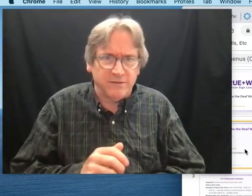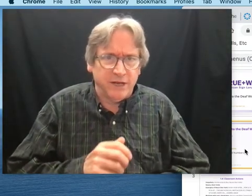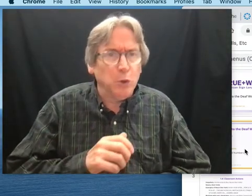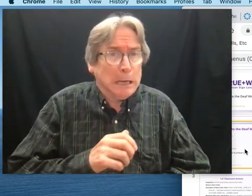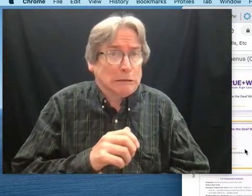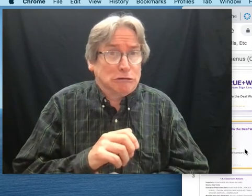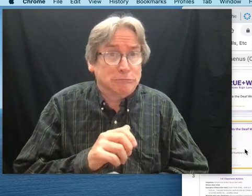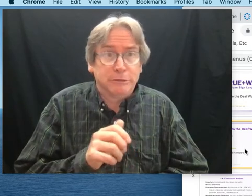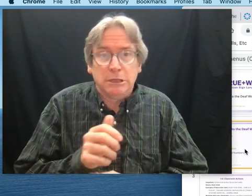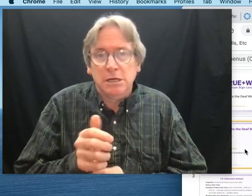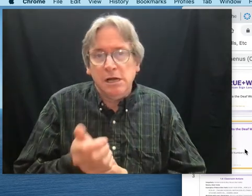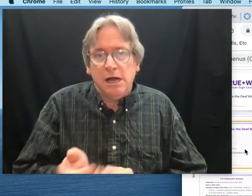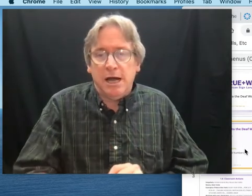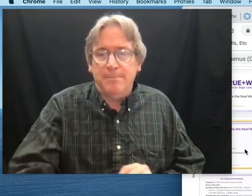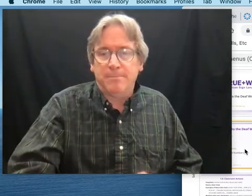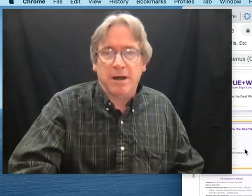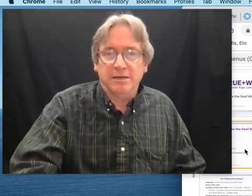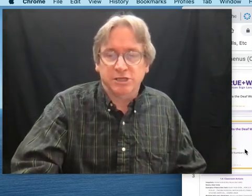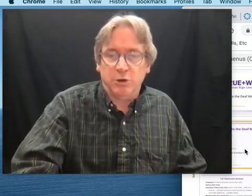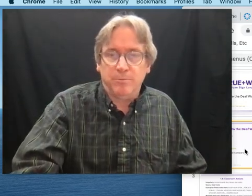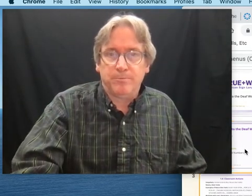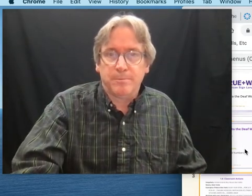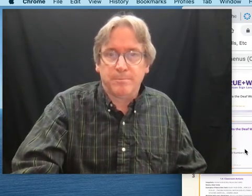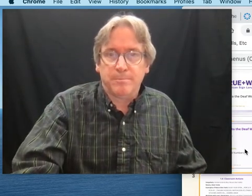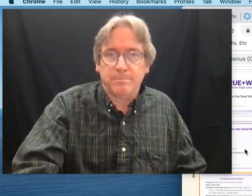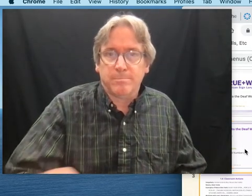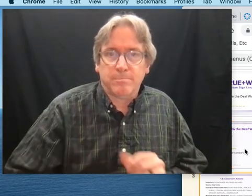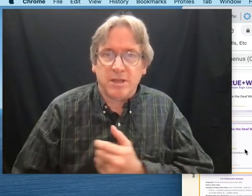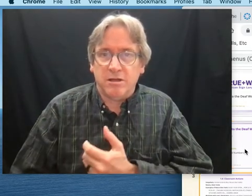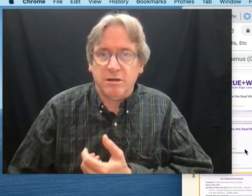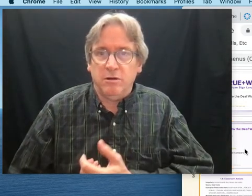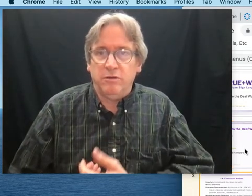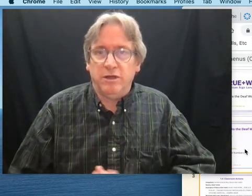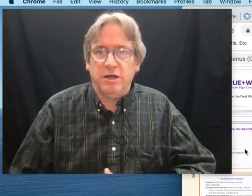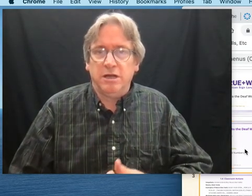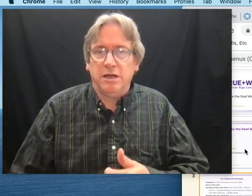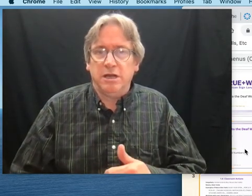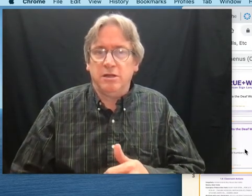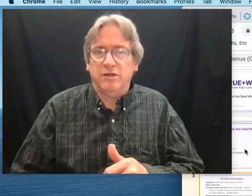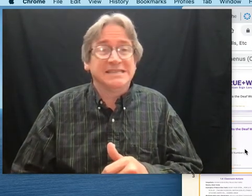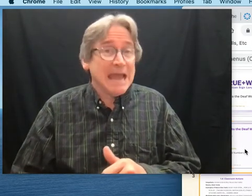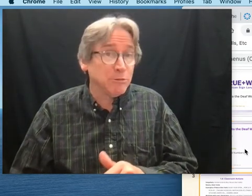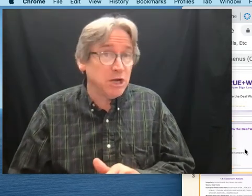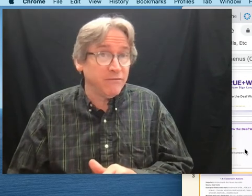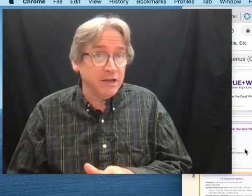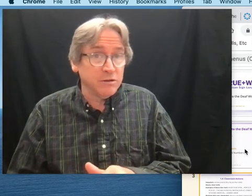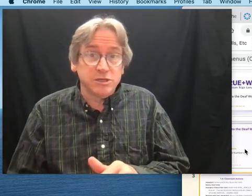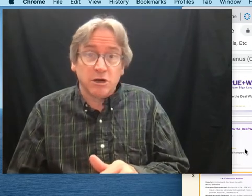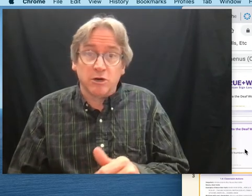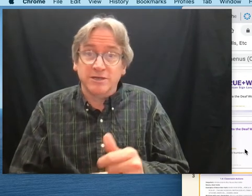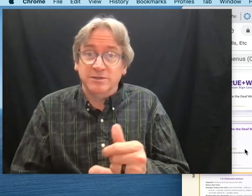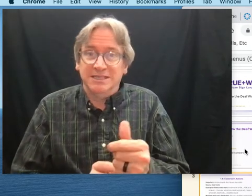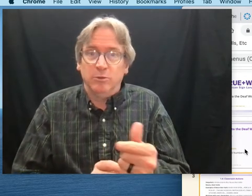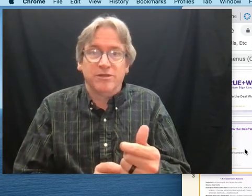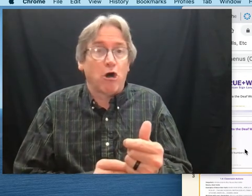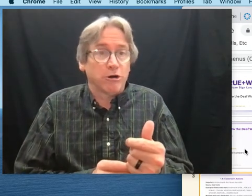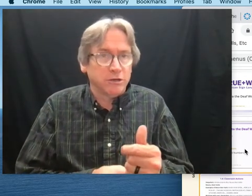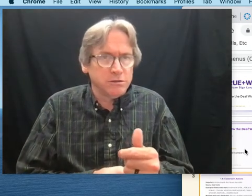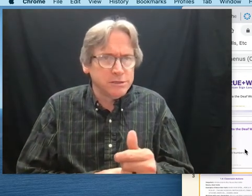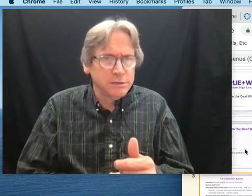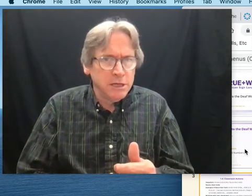this is the video lecture um all right so the the snapshot videos are going to deal